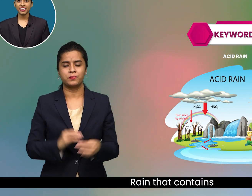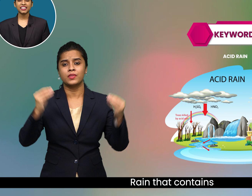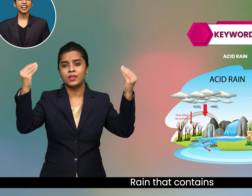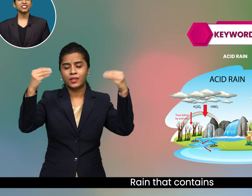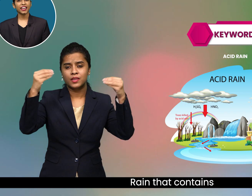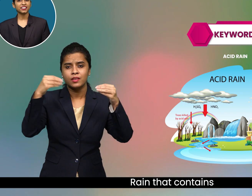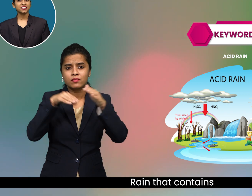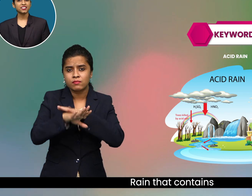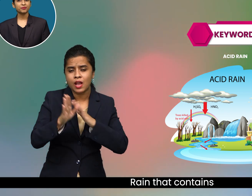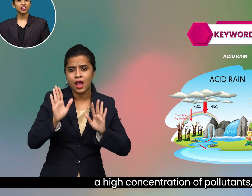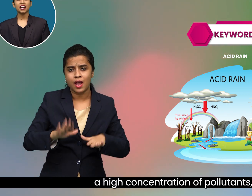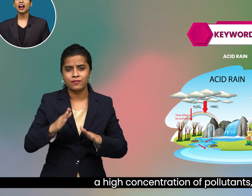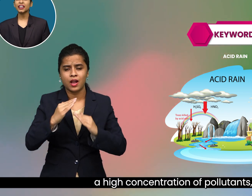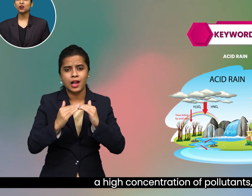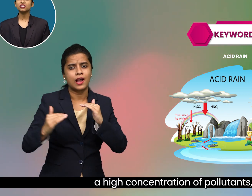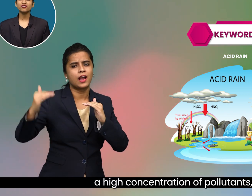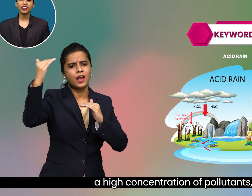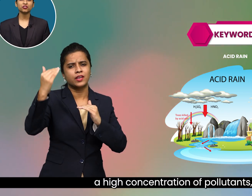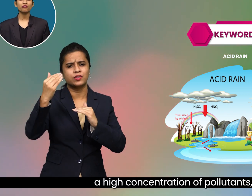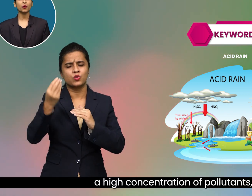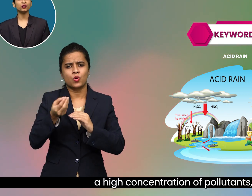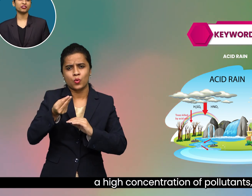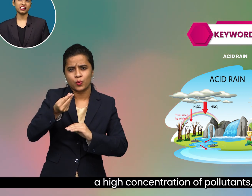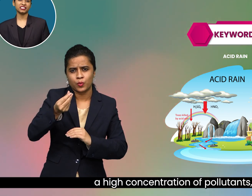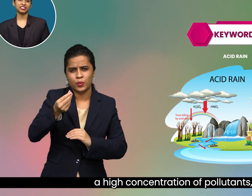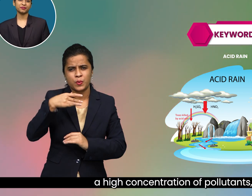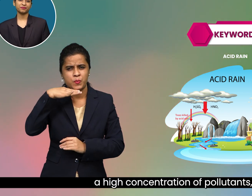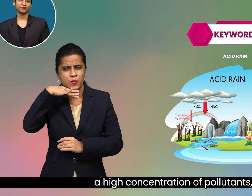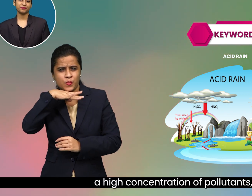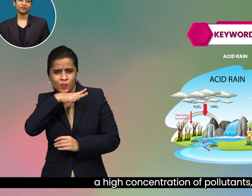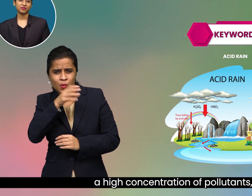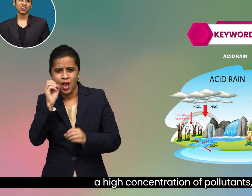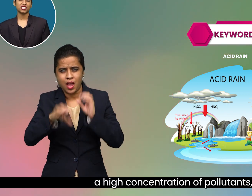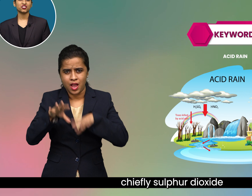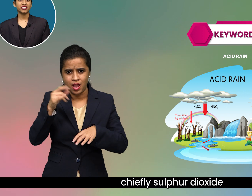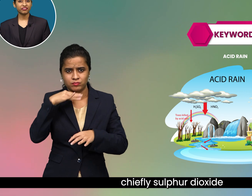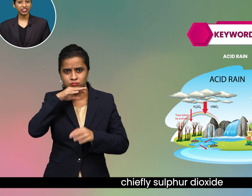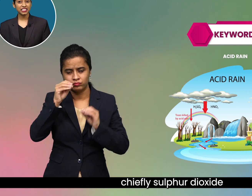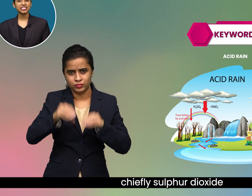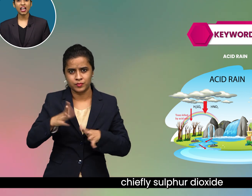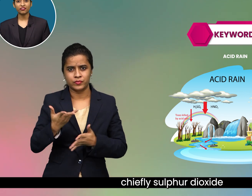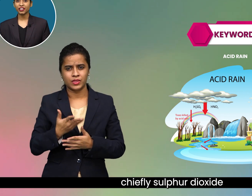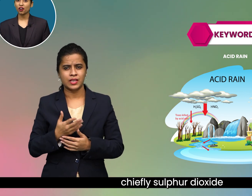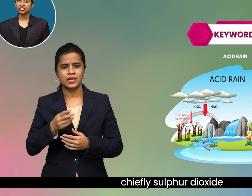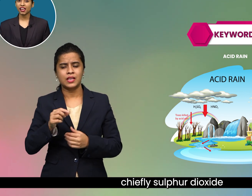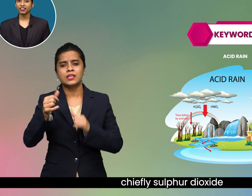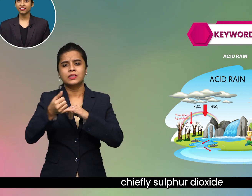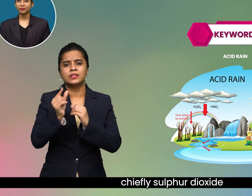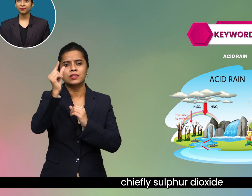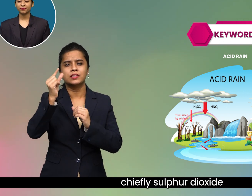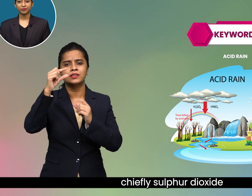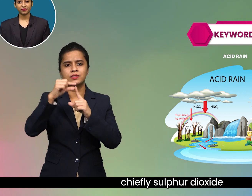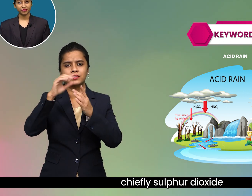Rain that contains a high concentration of pollutants, chiefly sulfur